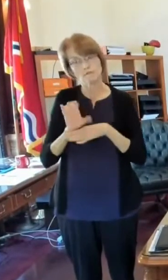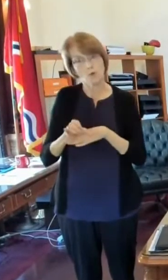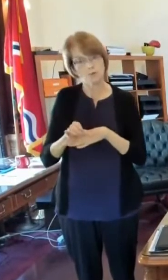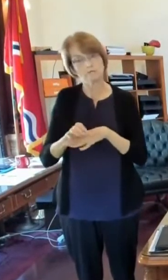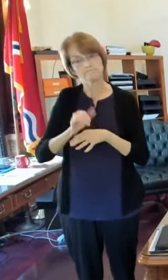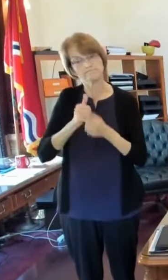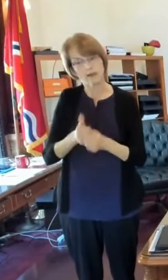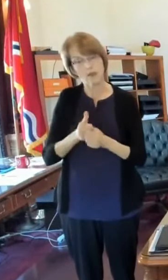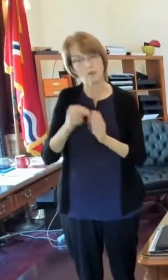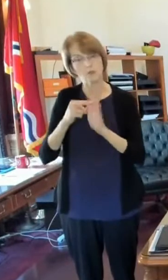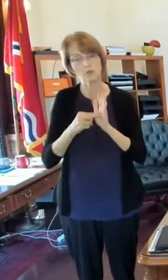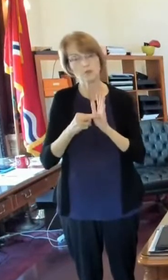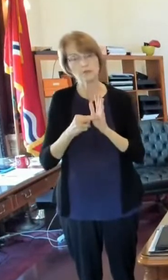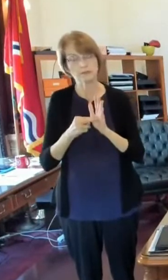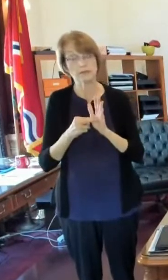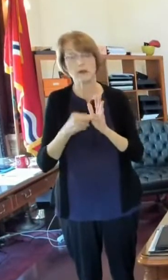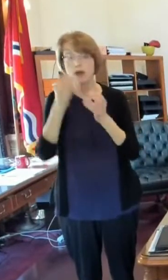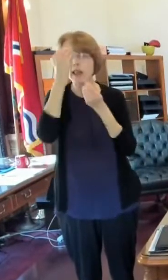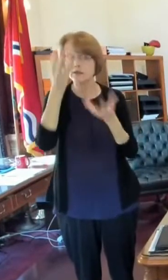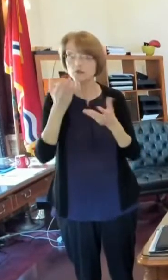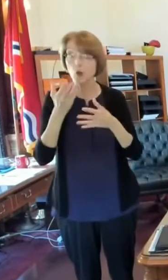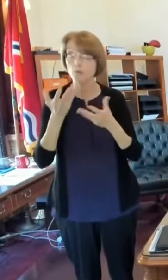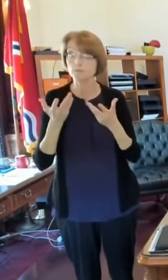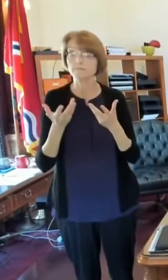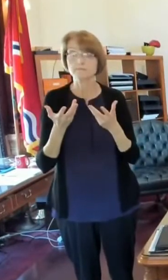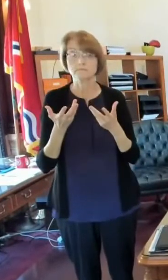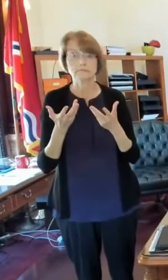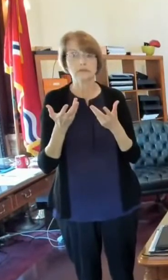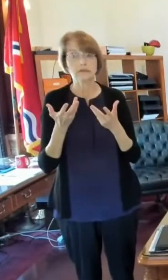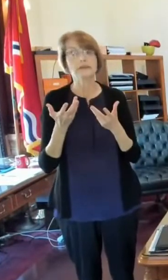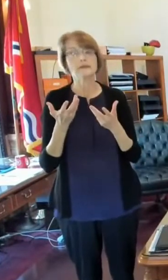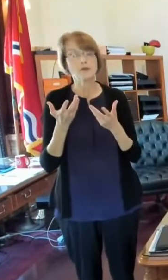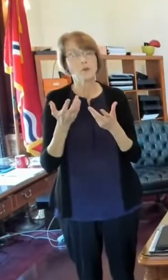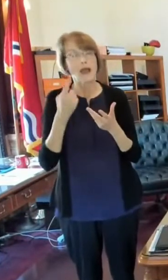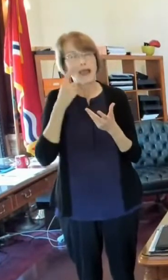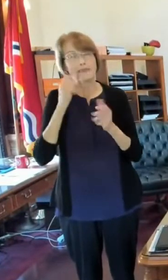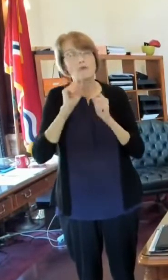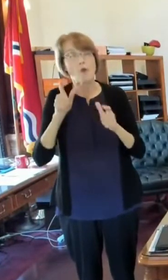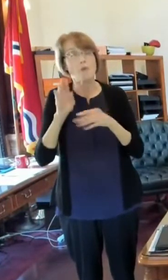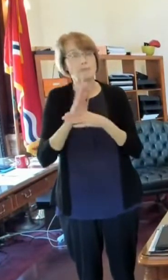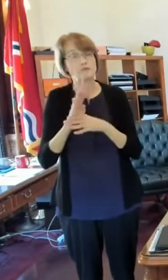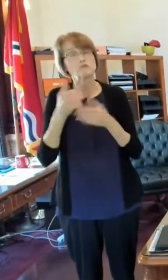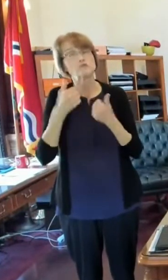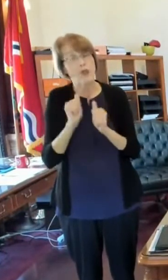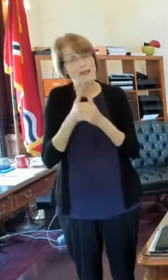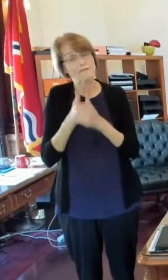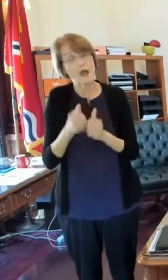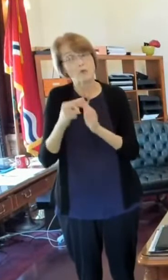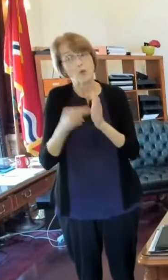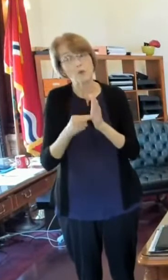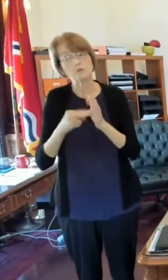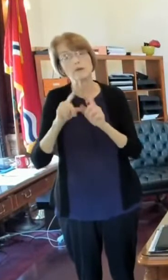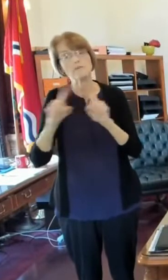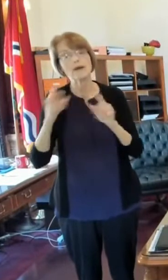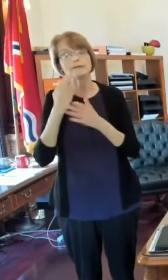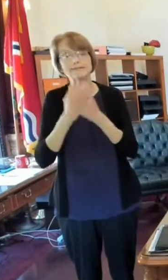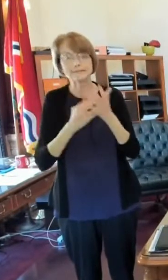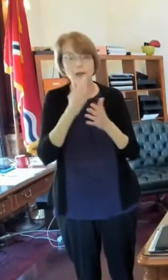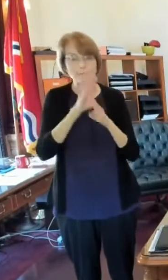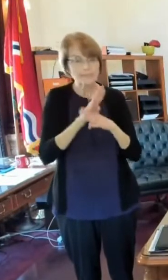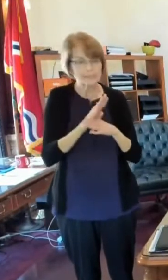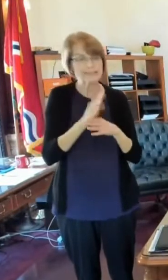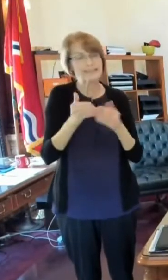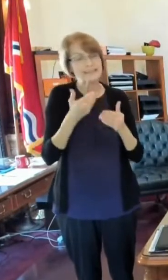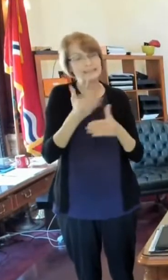out there that was not trying, but some businesses are harder than others.